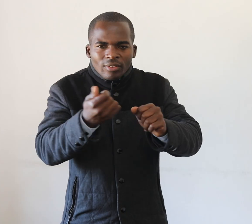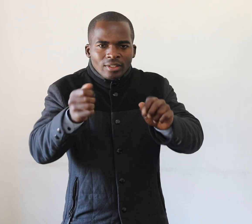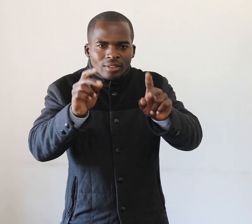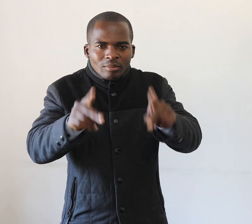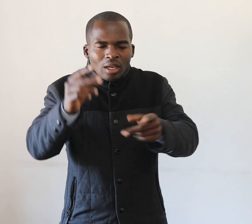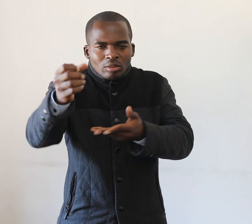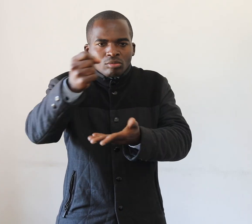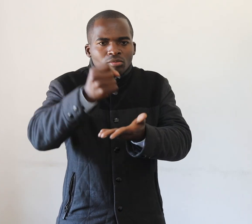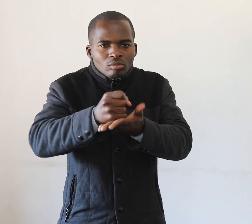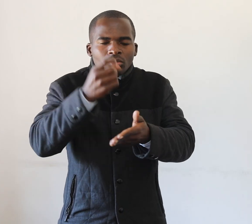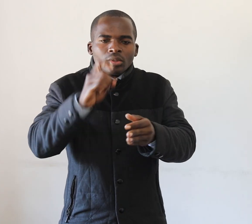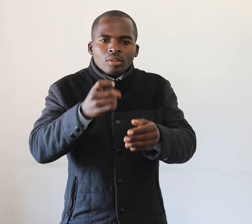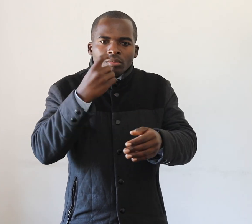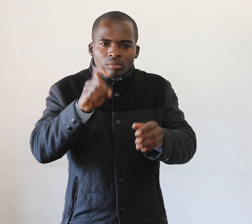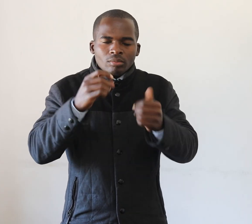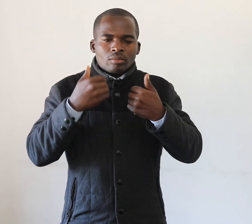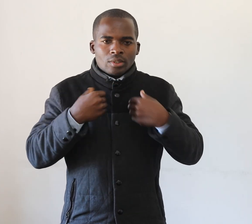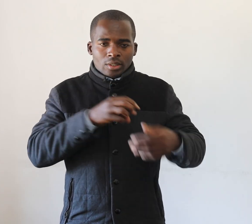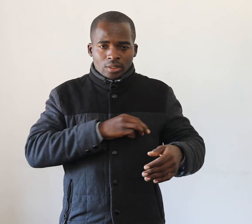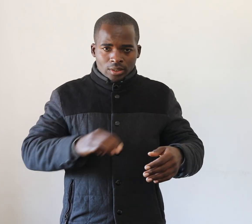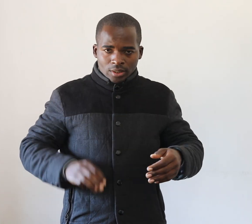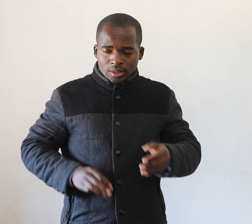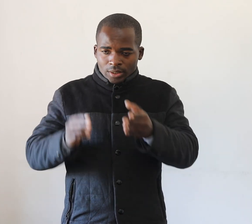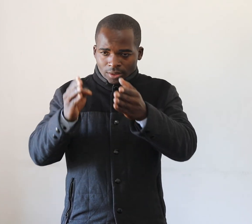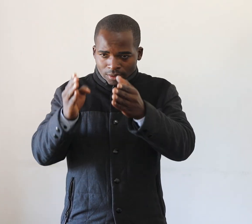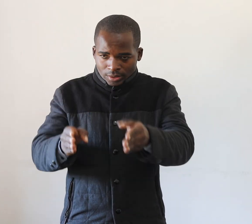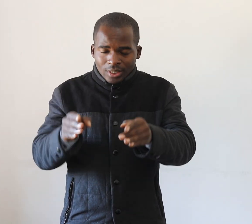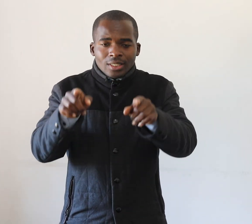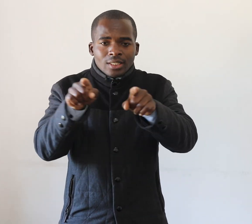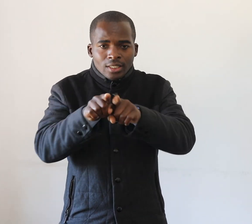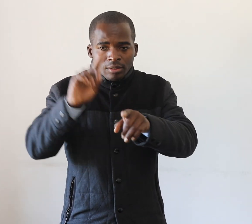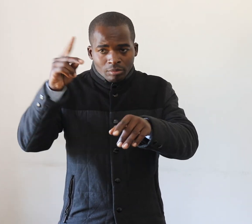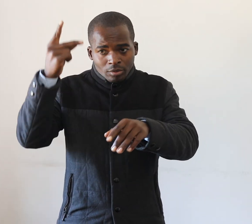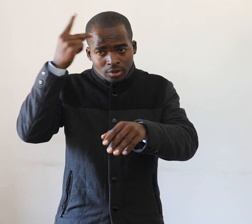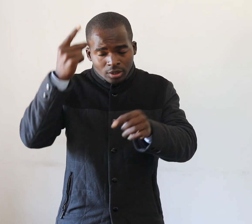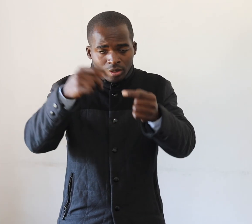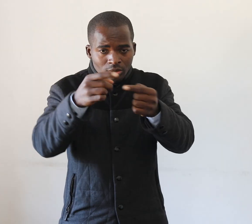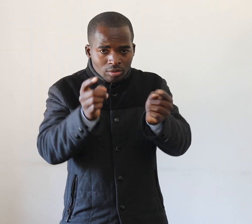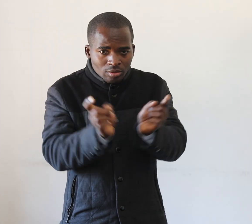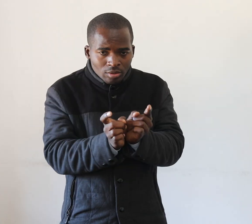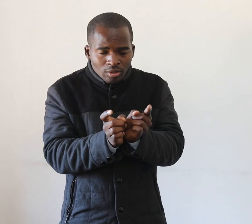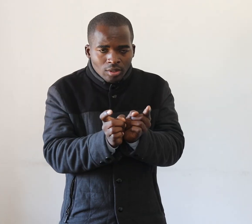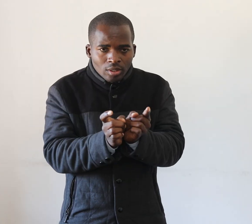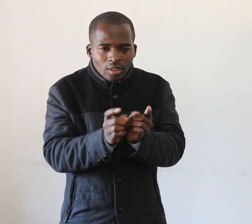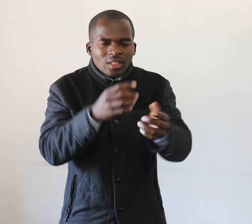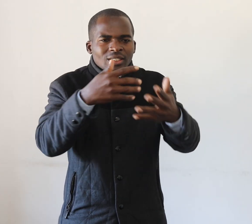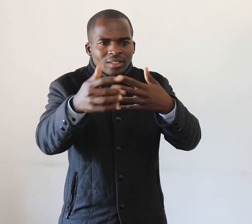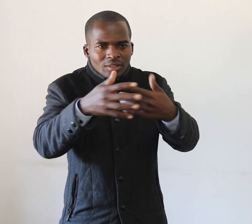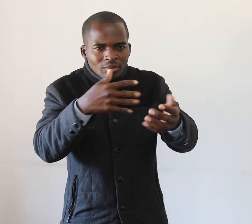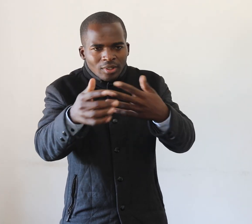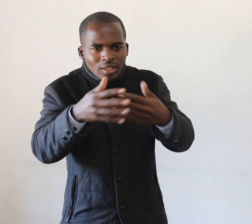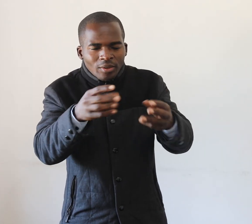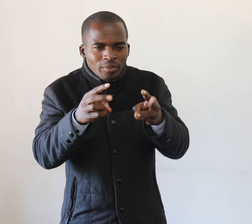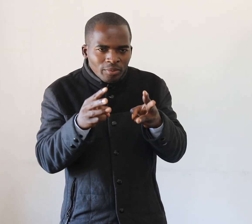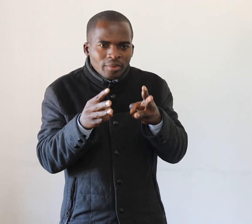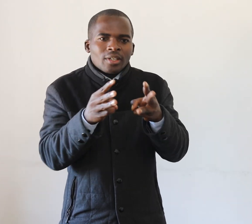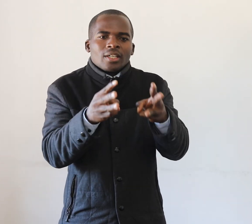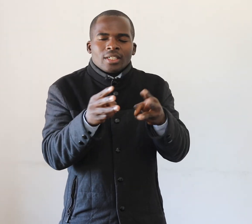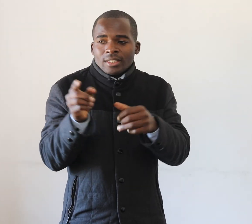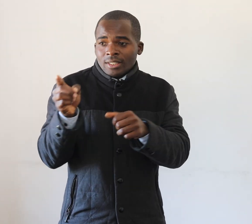next available candidate on the same political party's list. In simple terms, the person